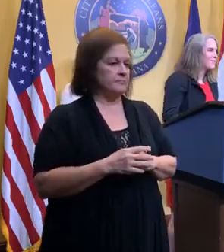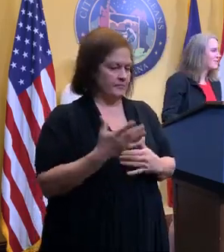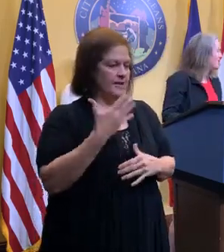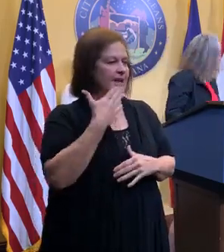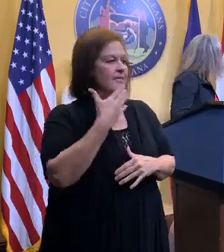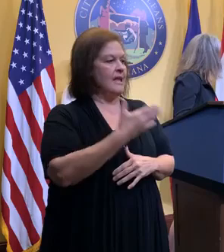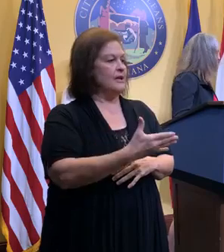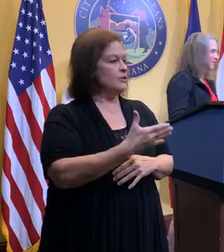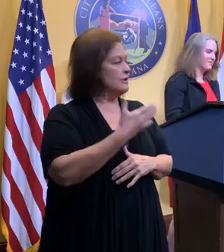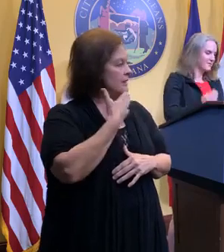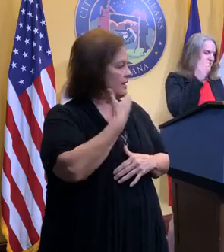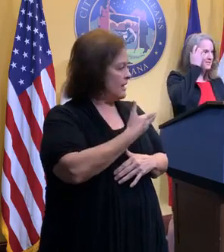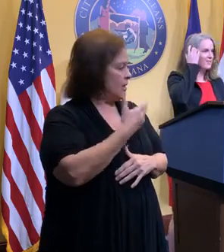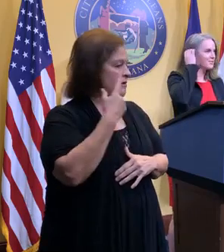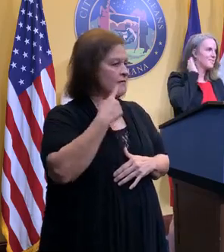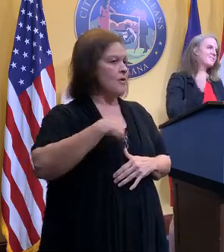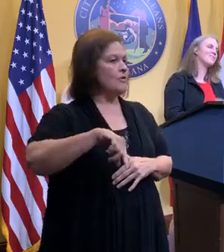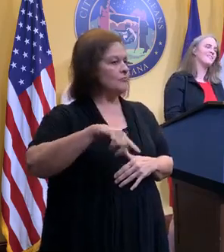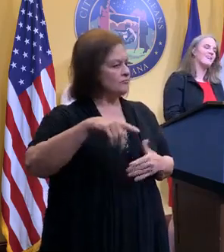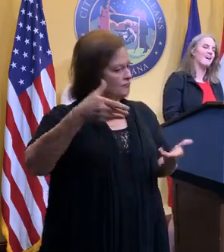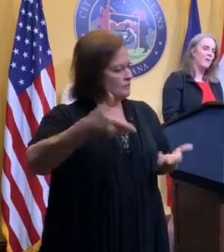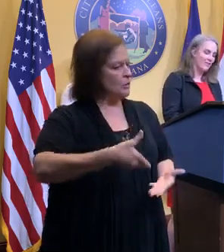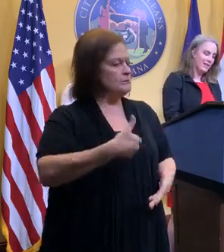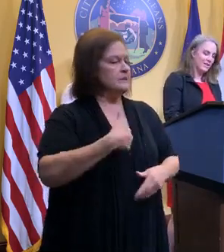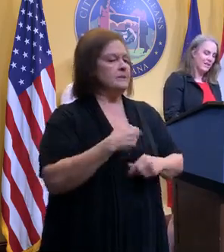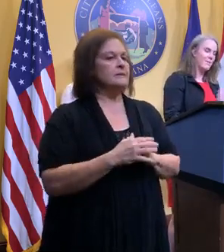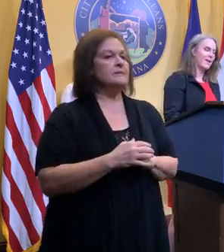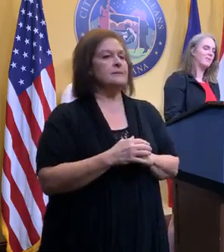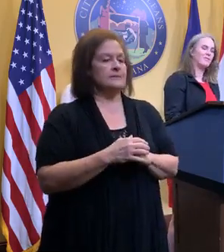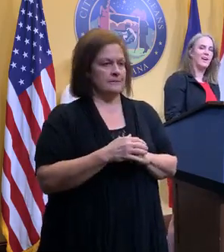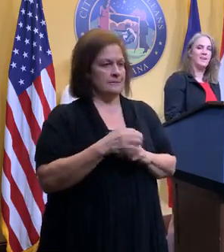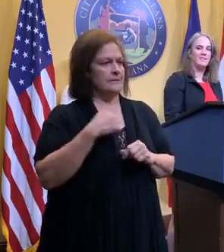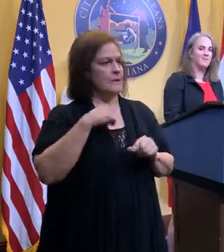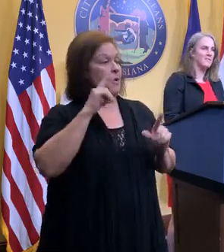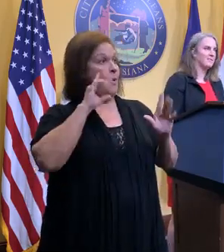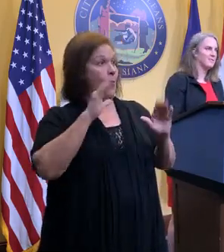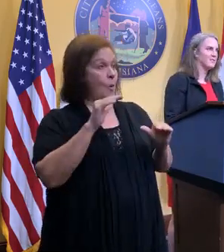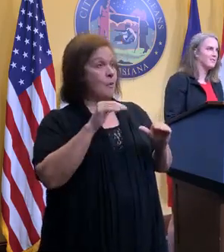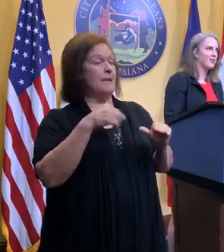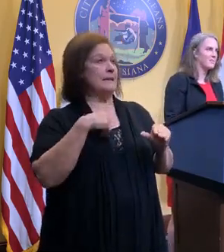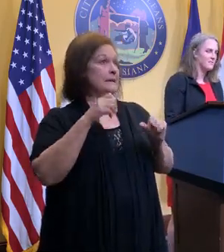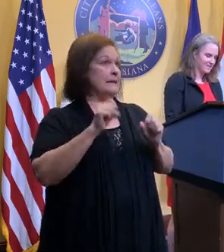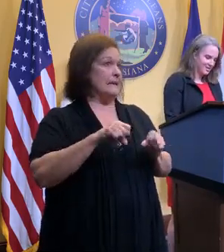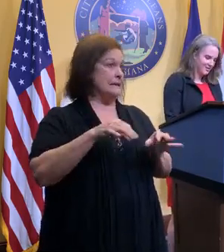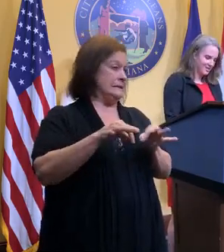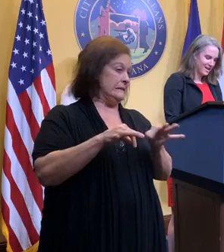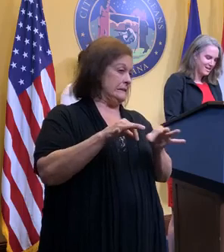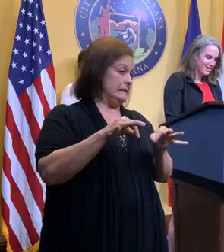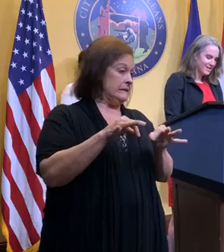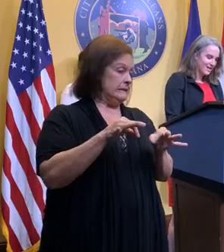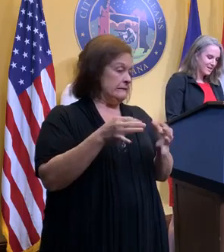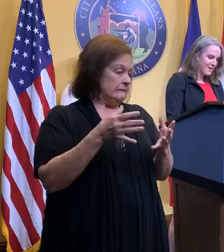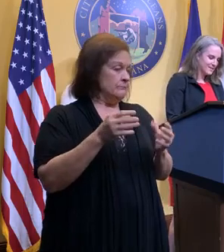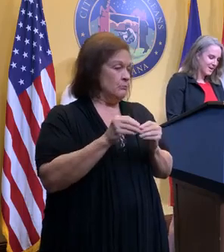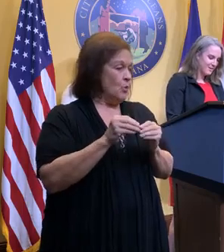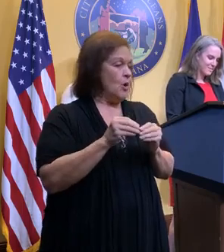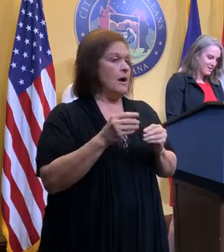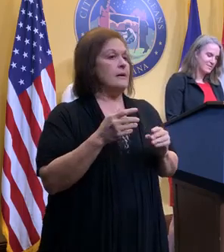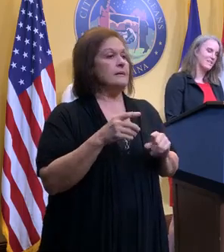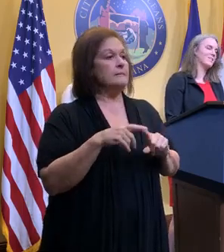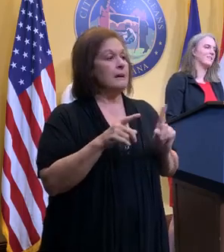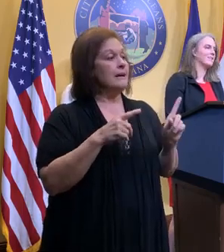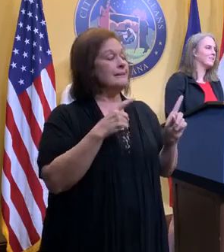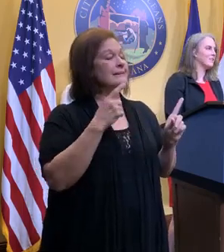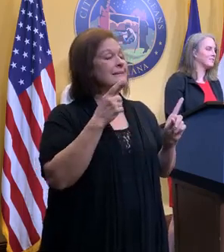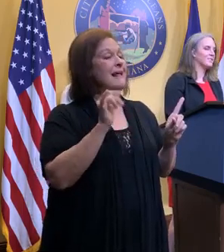All right, thank you so much, and thank you for those introductions. Hopefully I can help amplify some of the message that's already been said here today. As